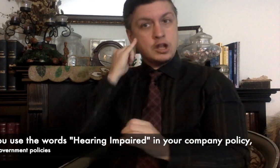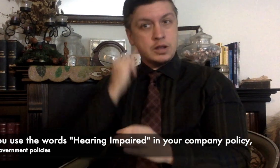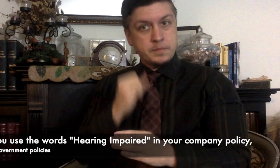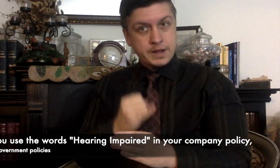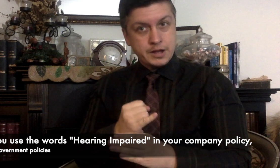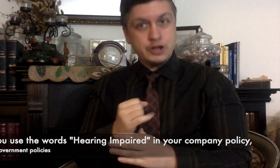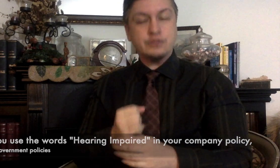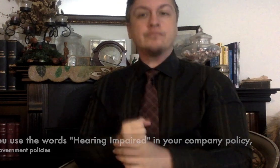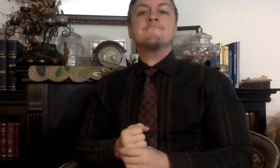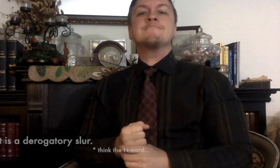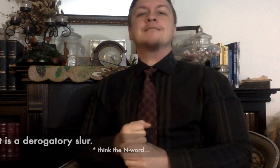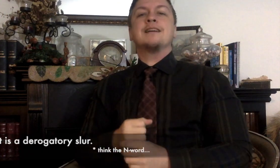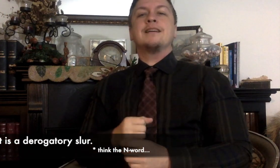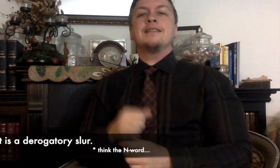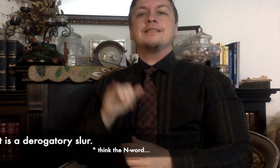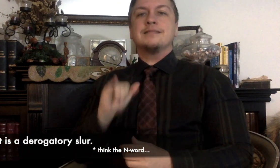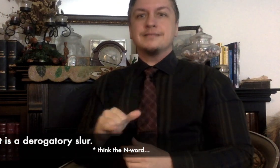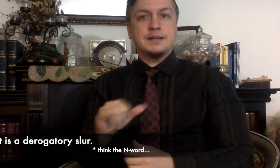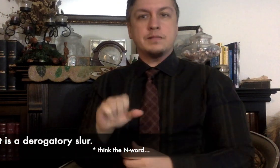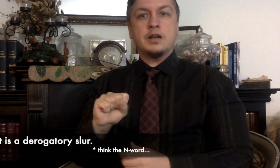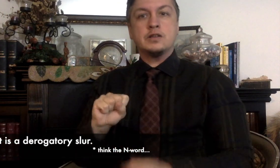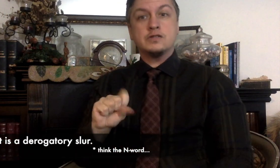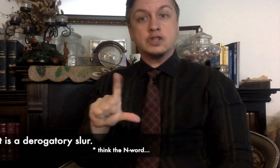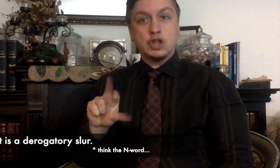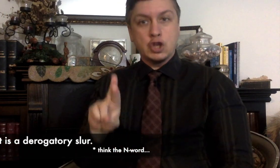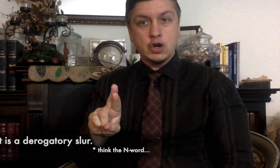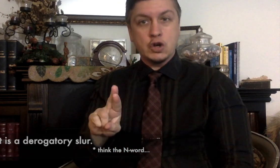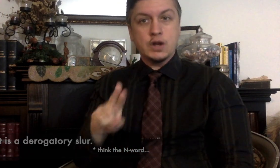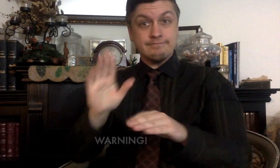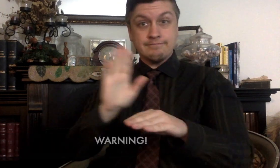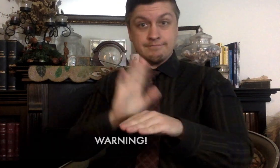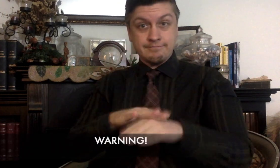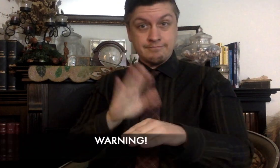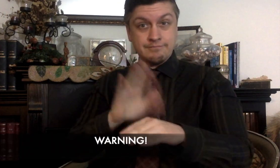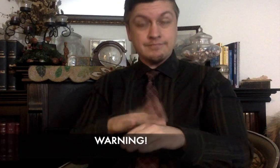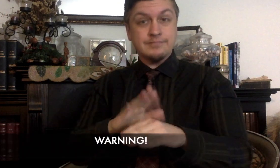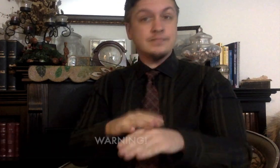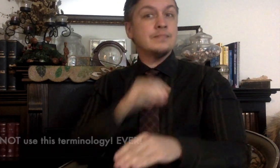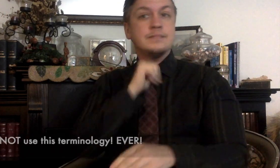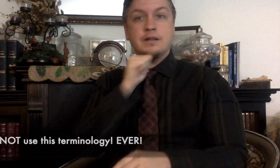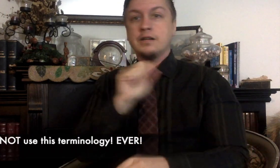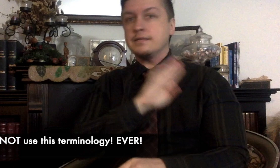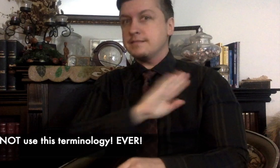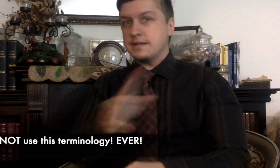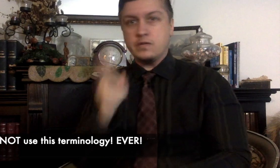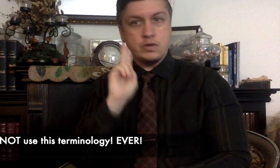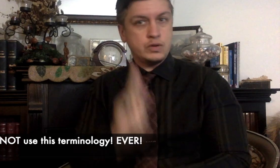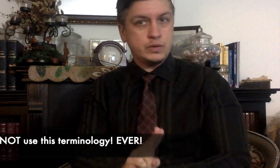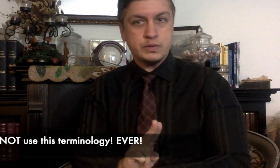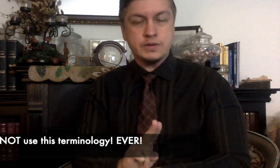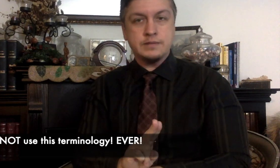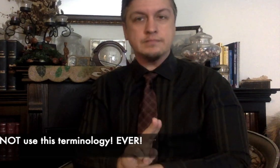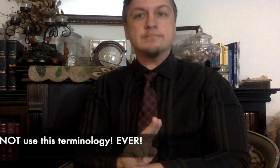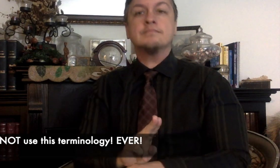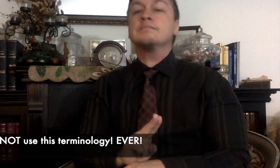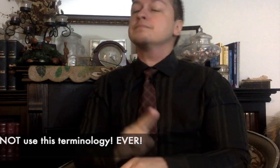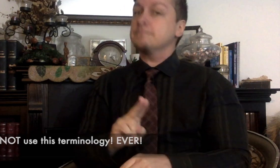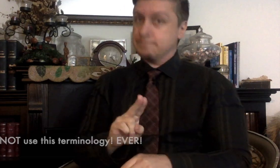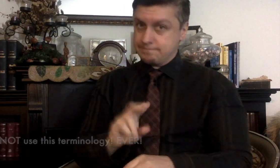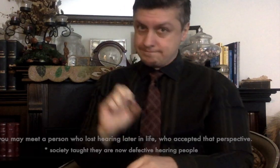in your company policy, that's a derogatory slur. So here's a warning. Do not ever use this terminology